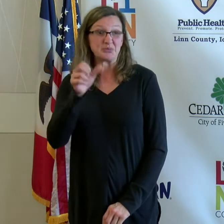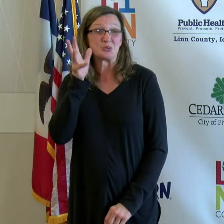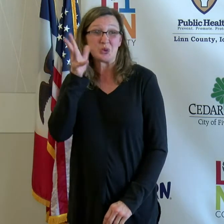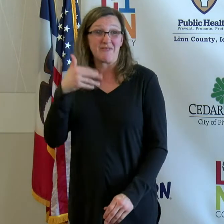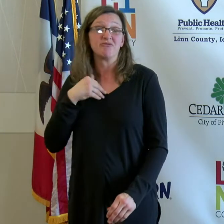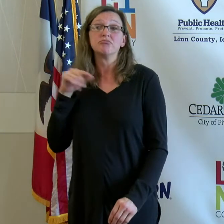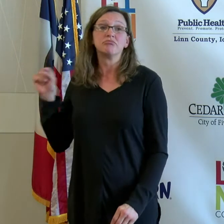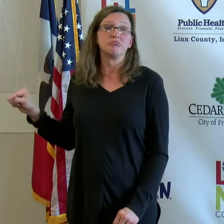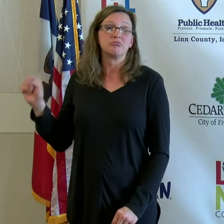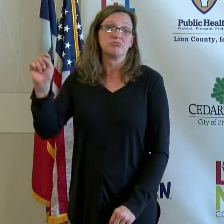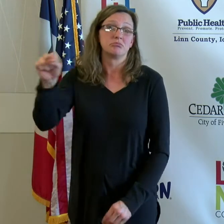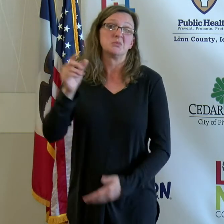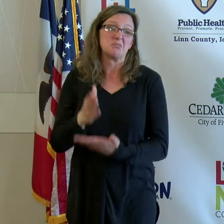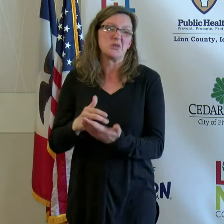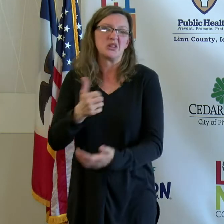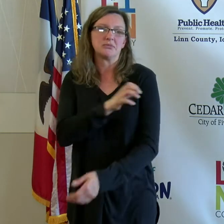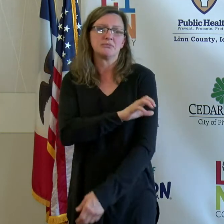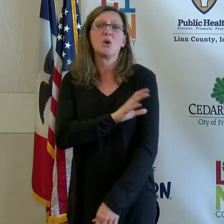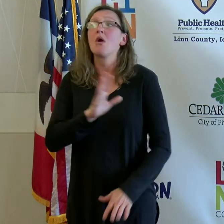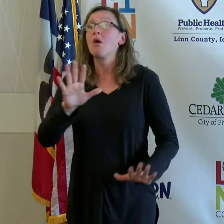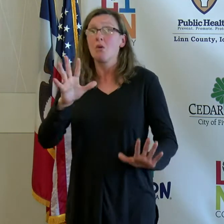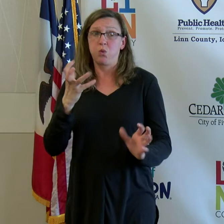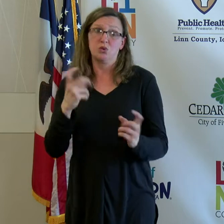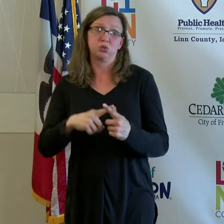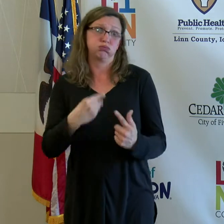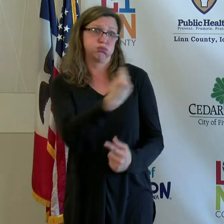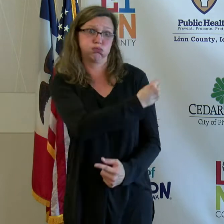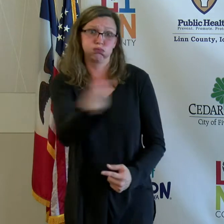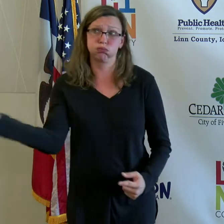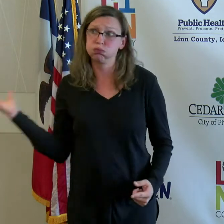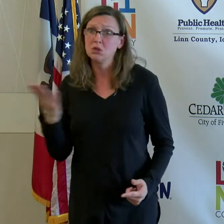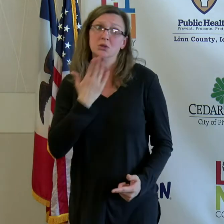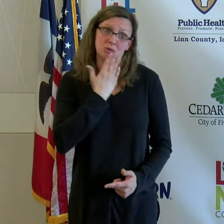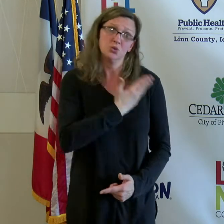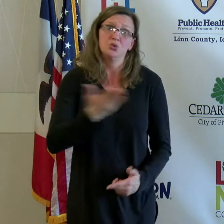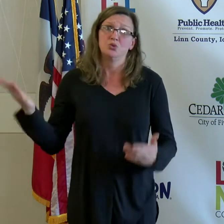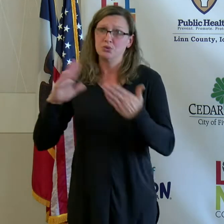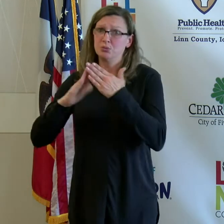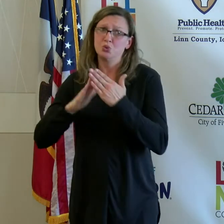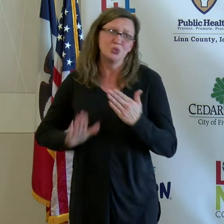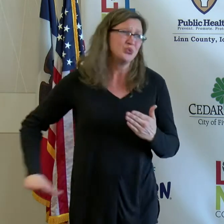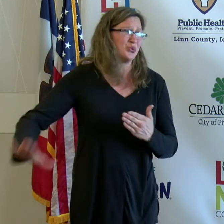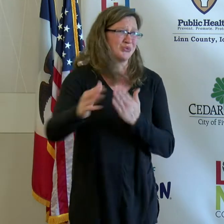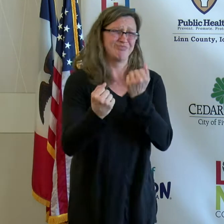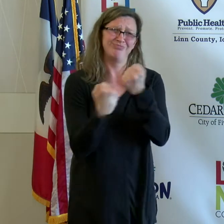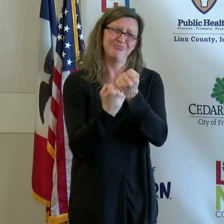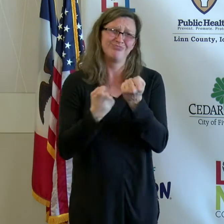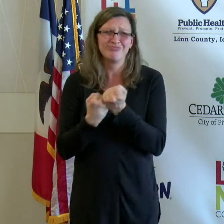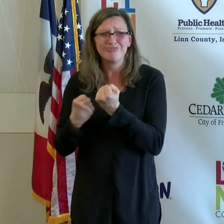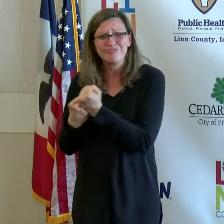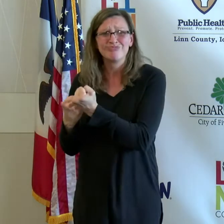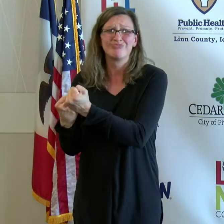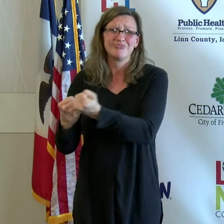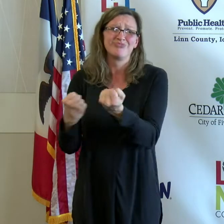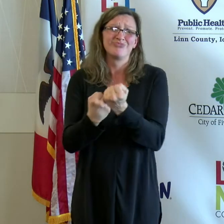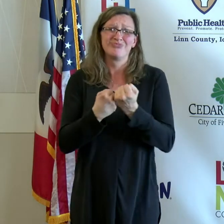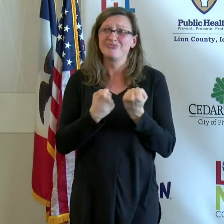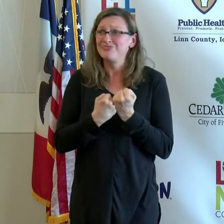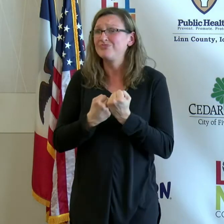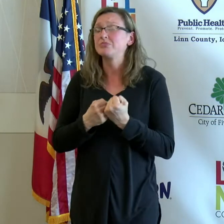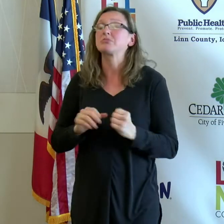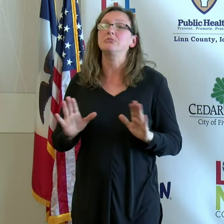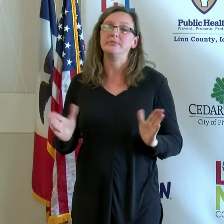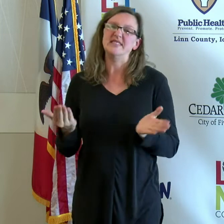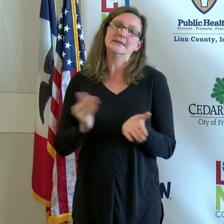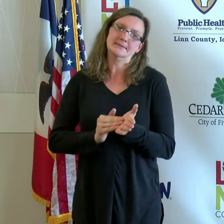the overwhelming support that we've received from the community, not only in practicing social distancing and reducing the transmission of